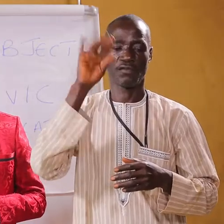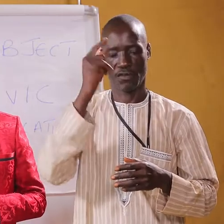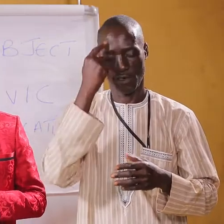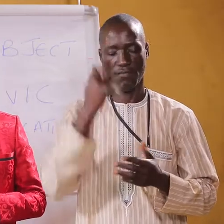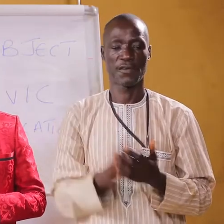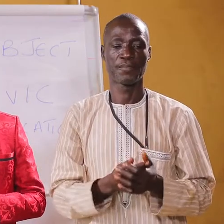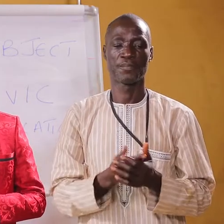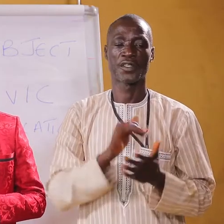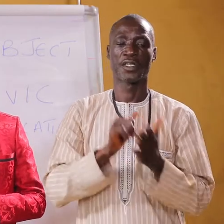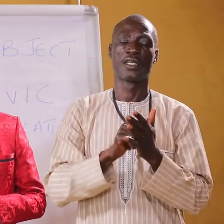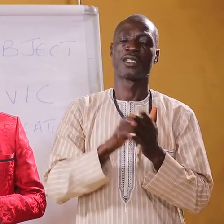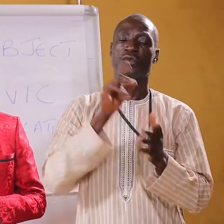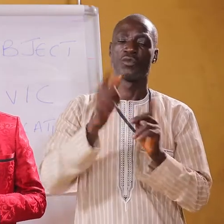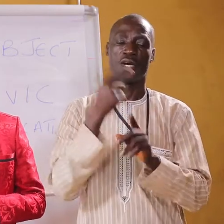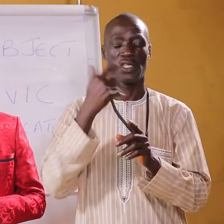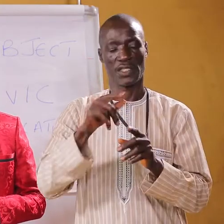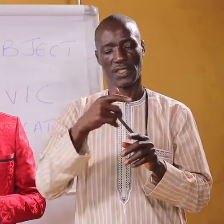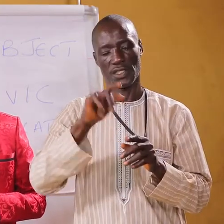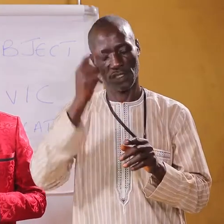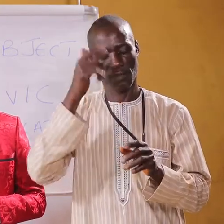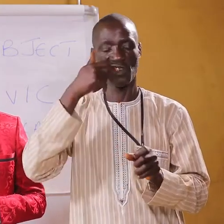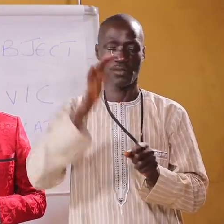enjoying the promises that have been made by